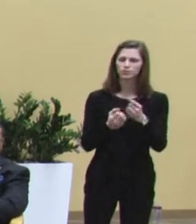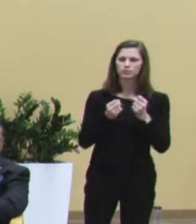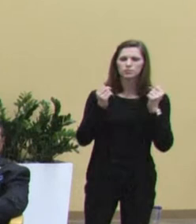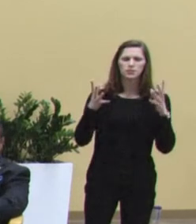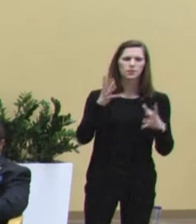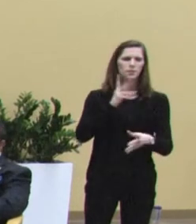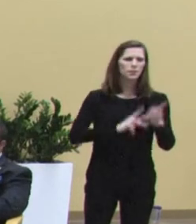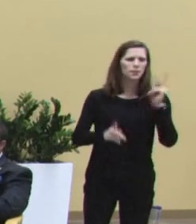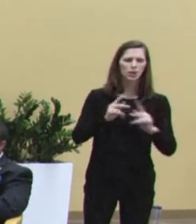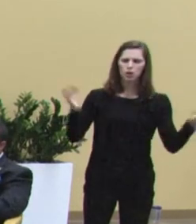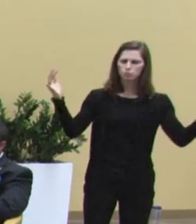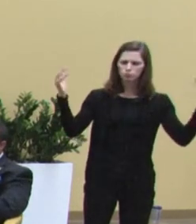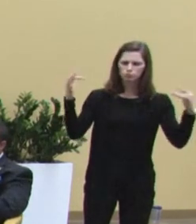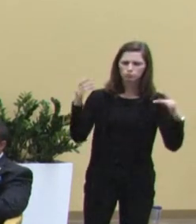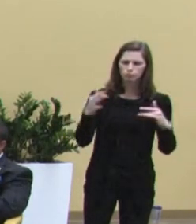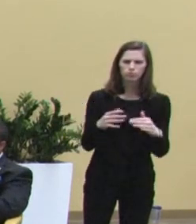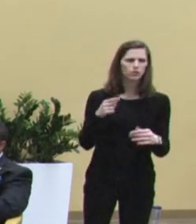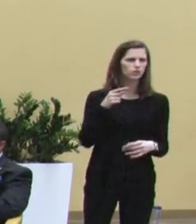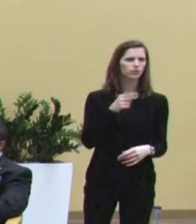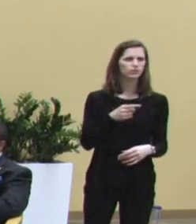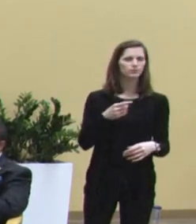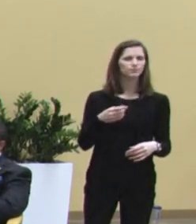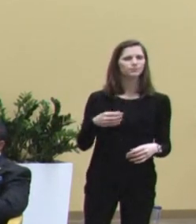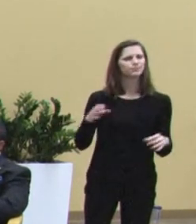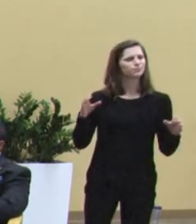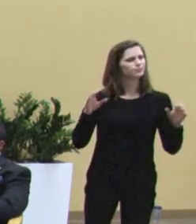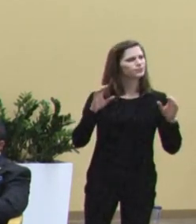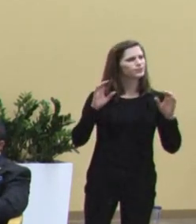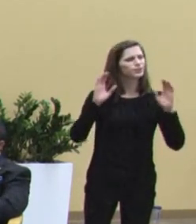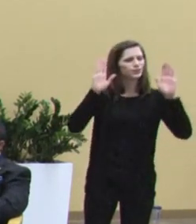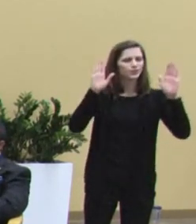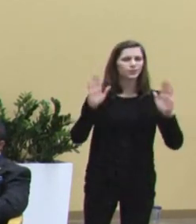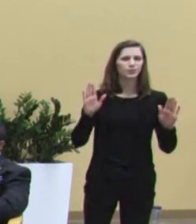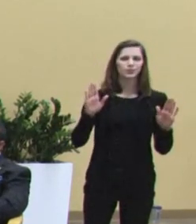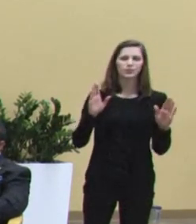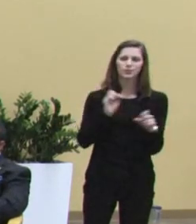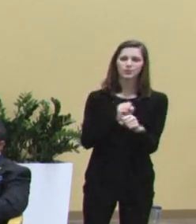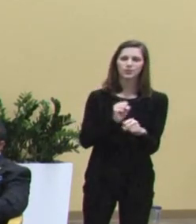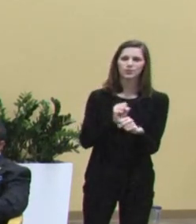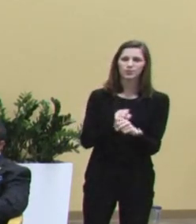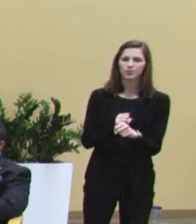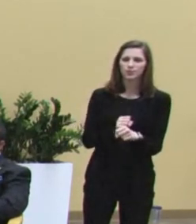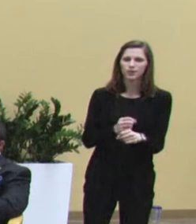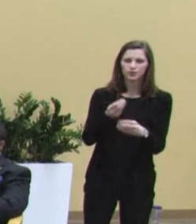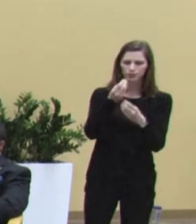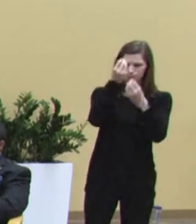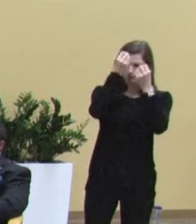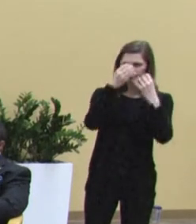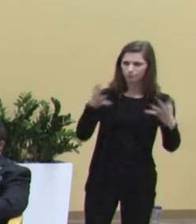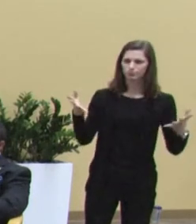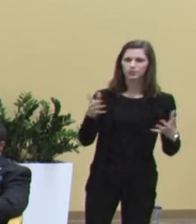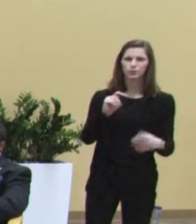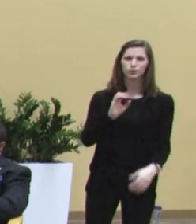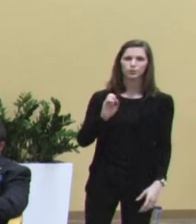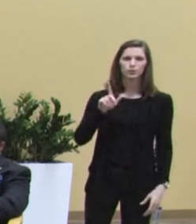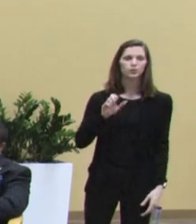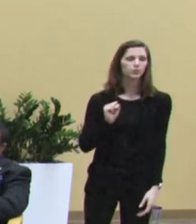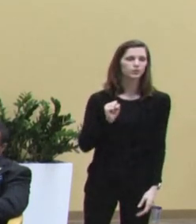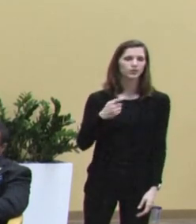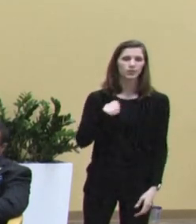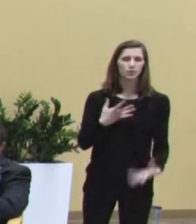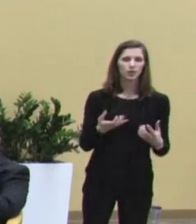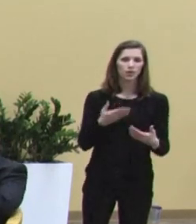sure that we all are informed and we have the right tools. So I'd just like to recognize both of you right now. Thank you for both being